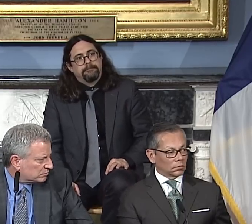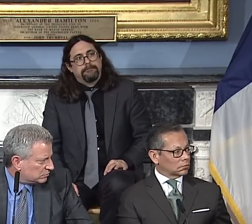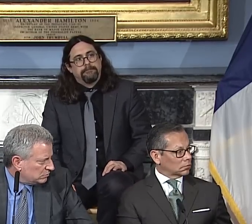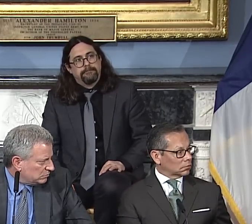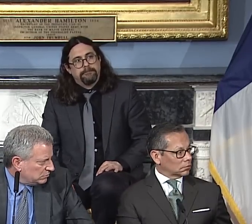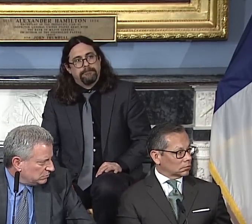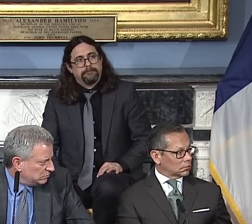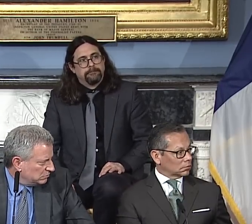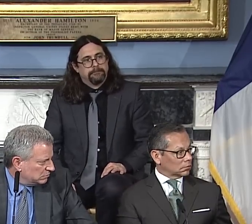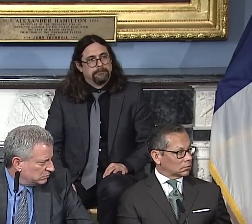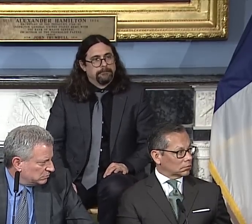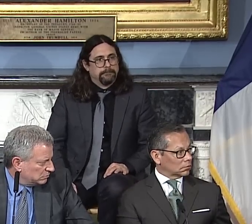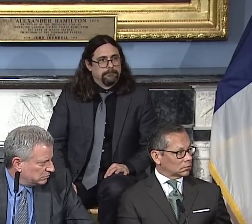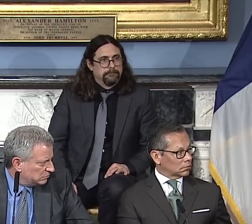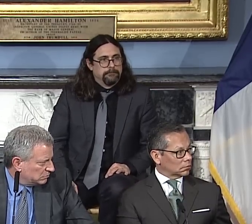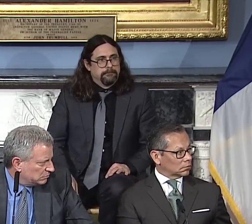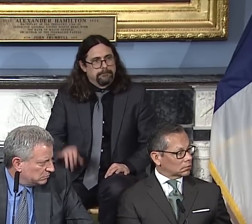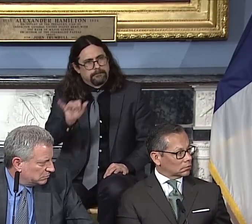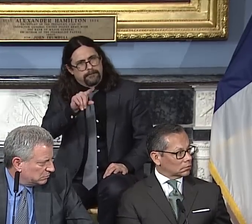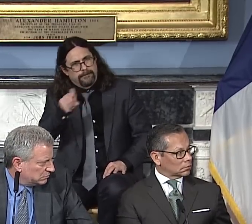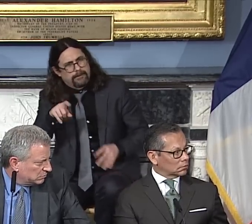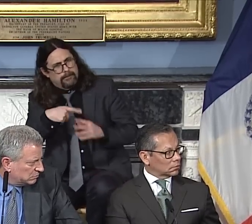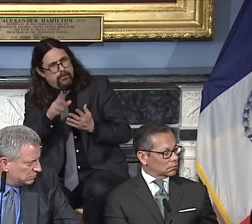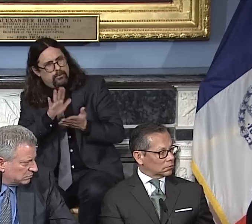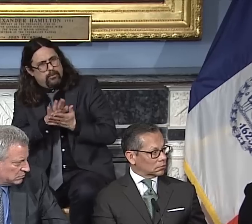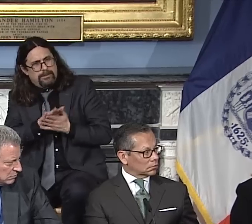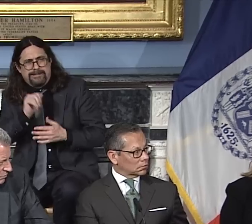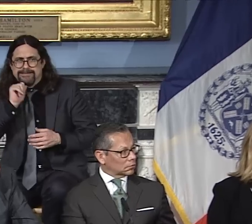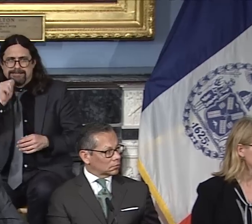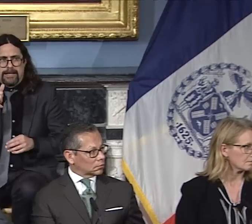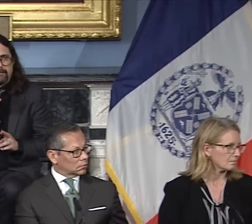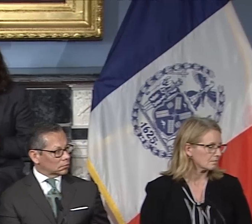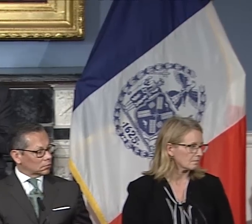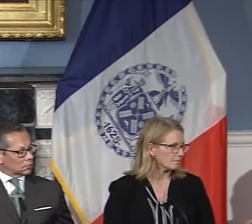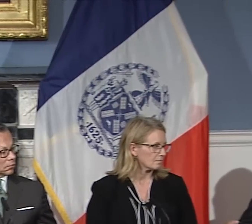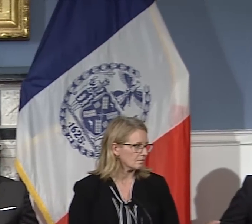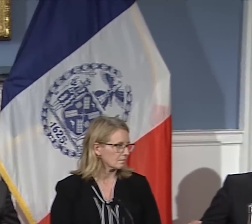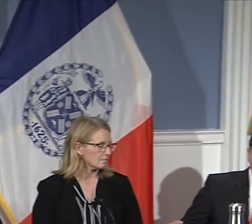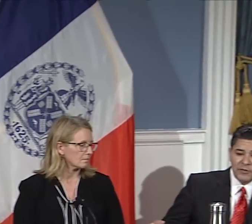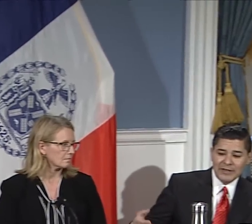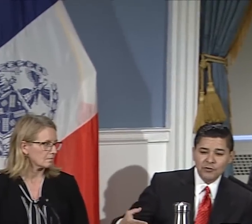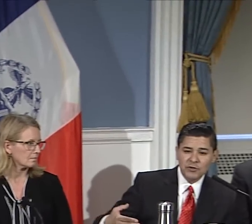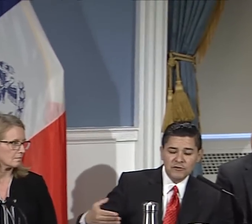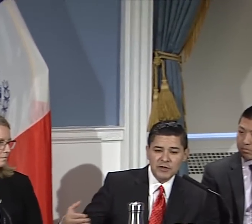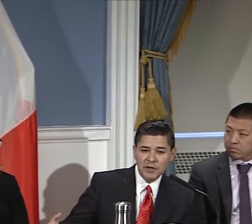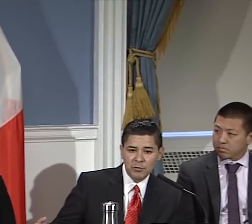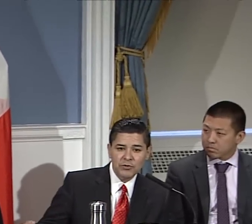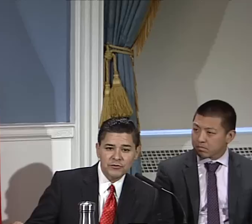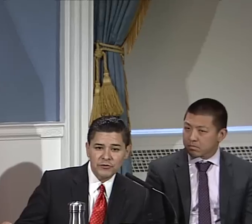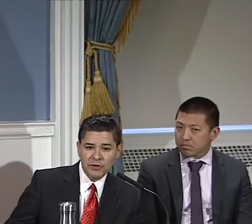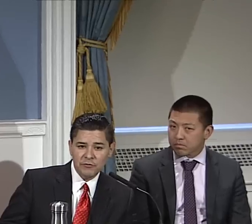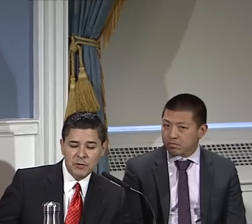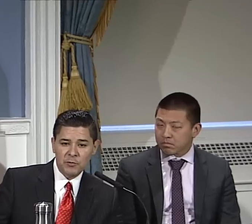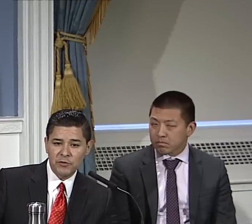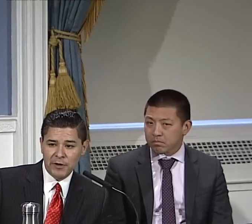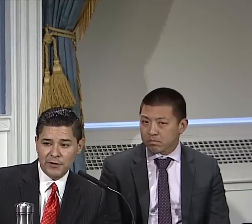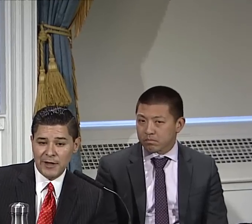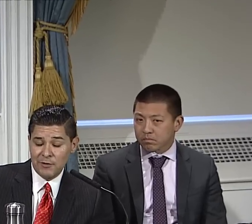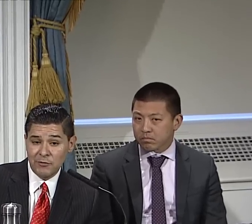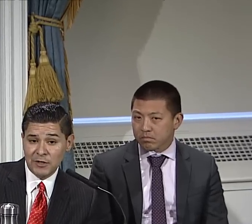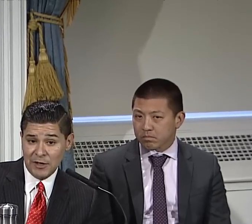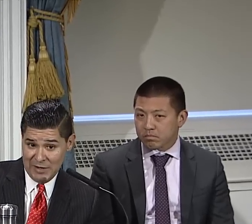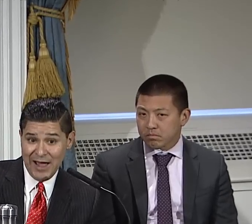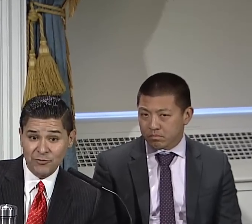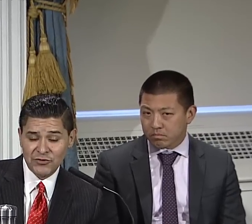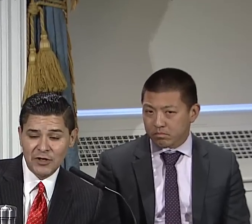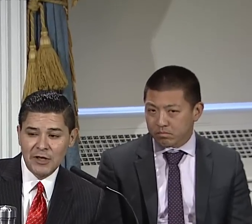is no directive. There's guidance that we've given schools, and as the mayor has talked about, with increasing numbers of people that are